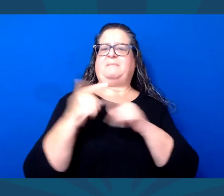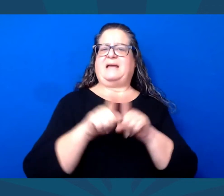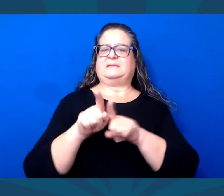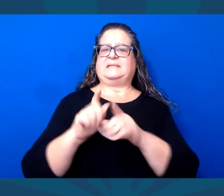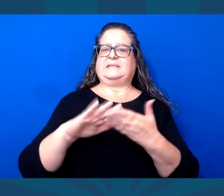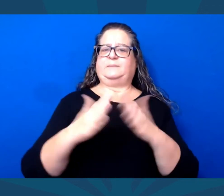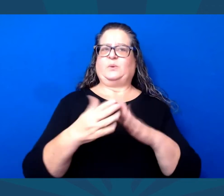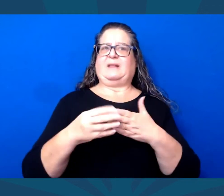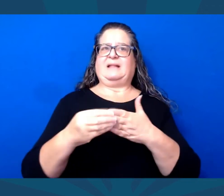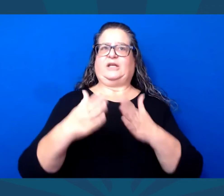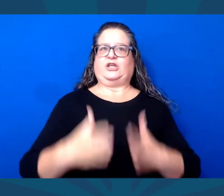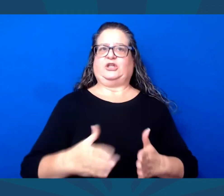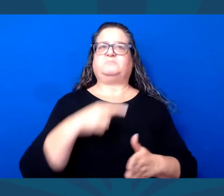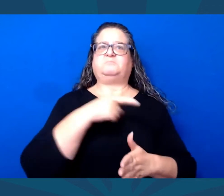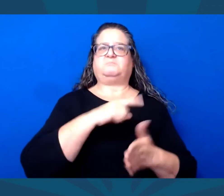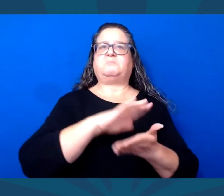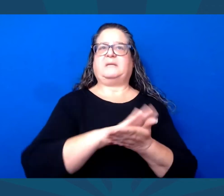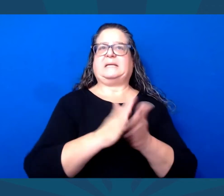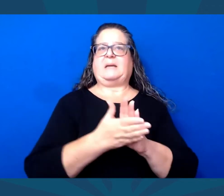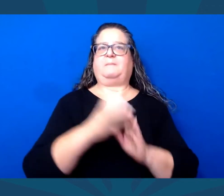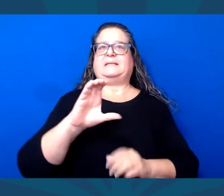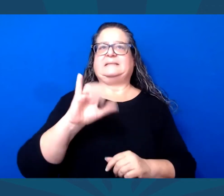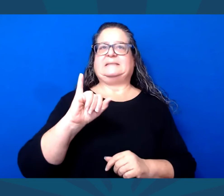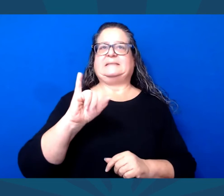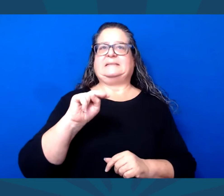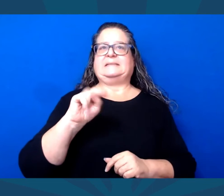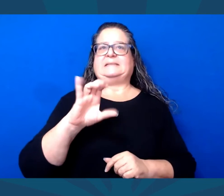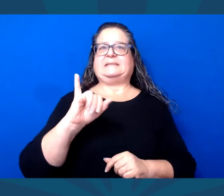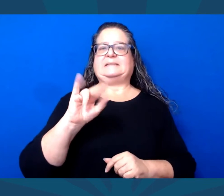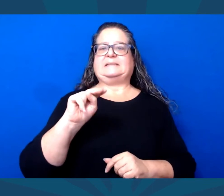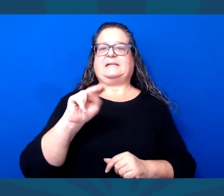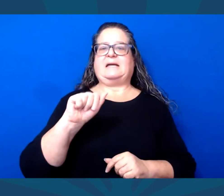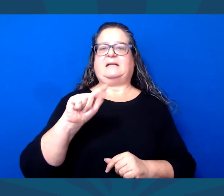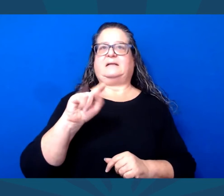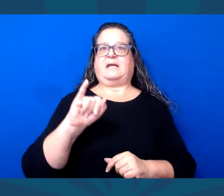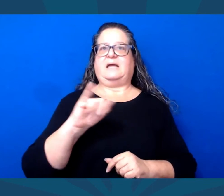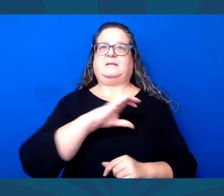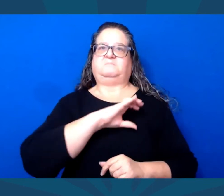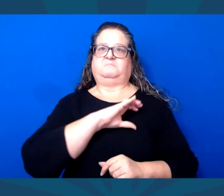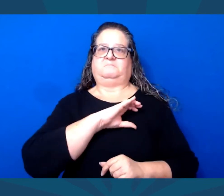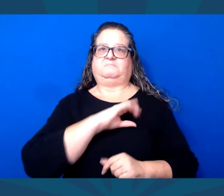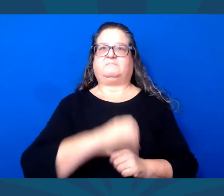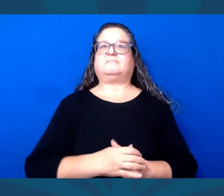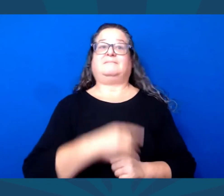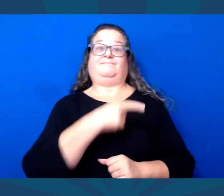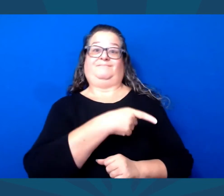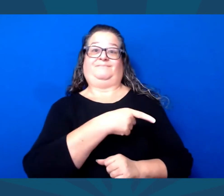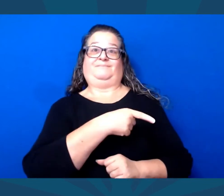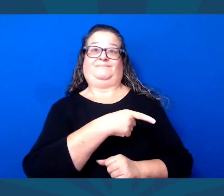Later, Michael took on the responsibility of being a community leader by becoming a Cincinnati police officer.